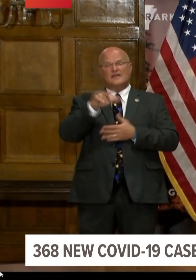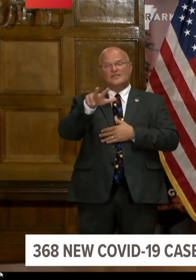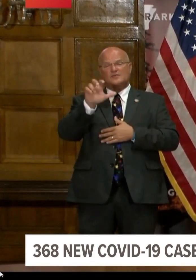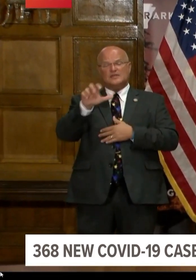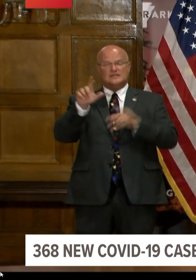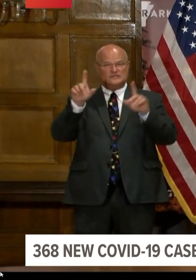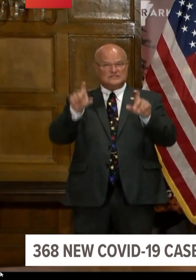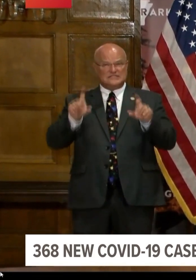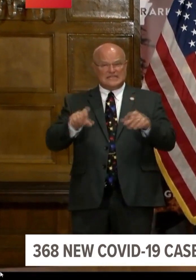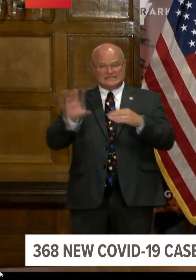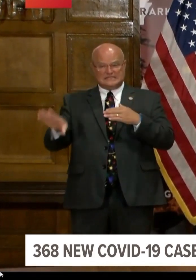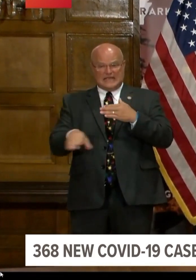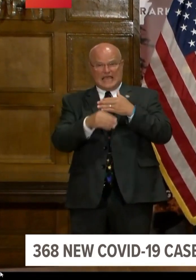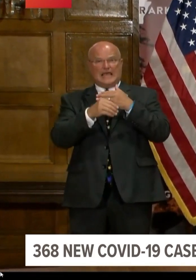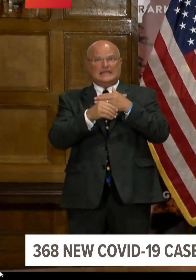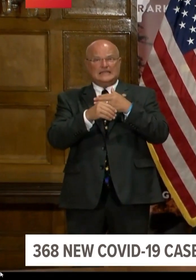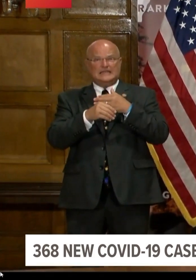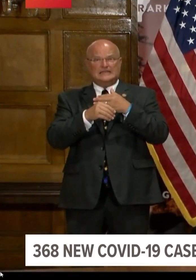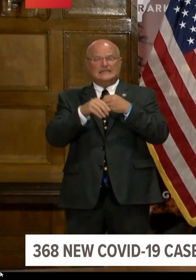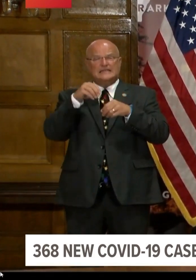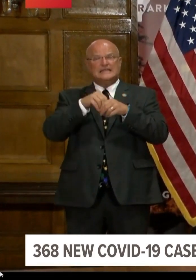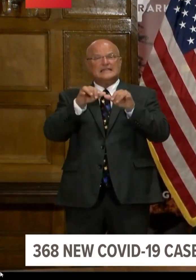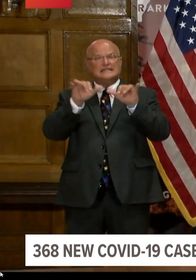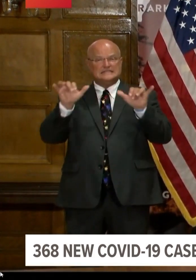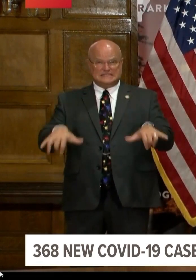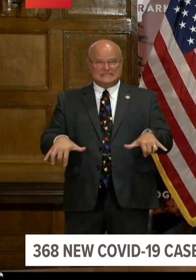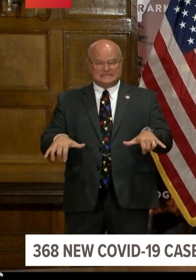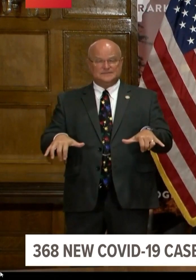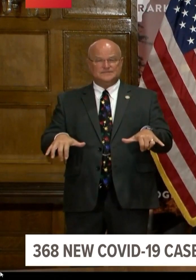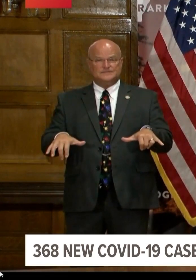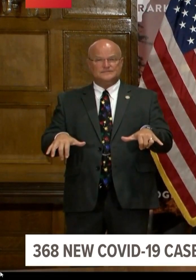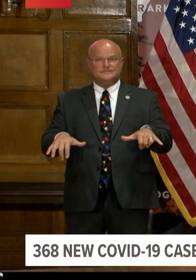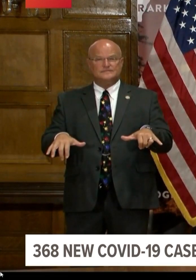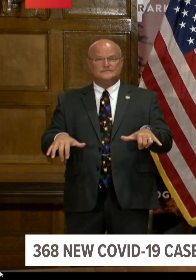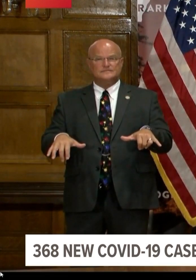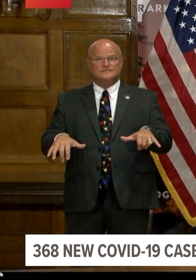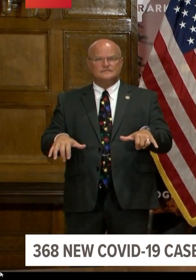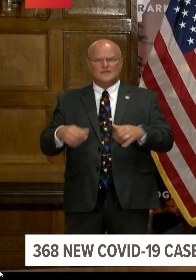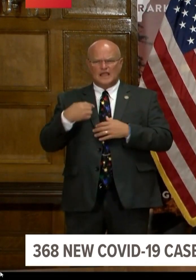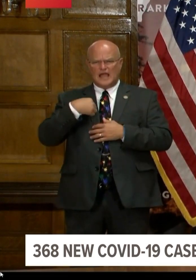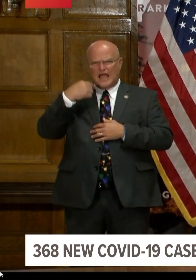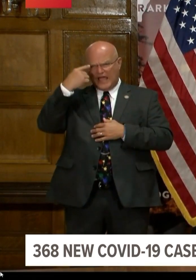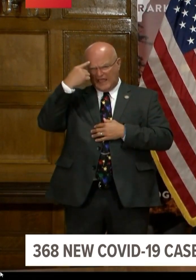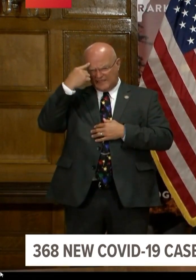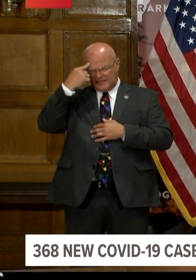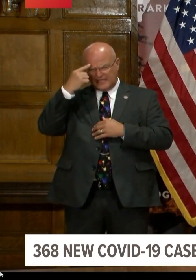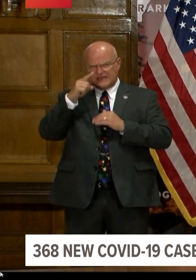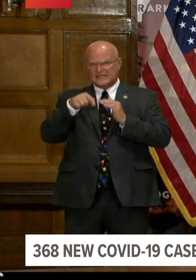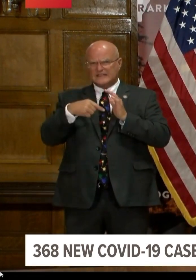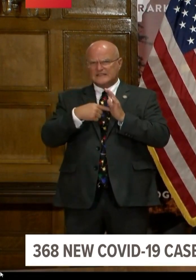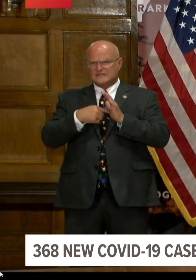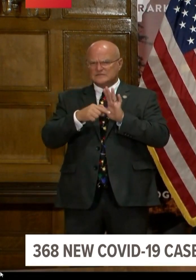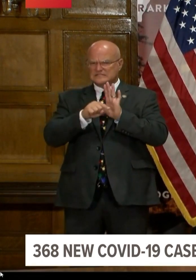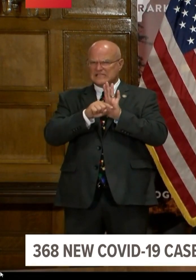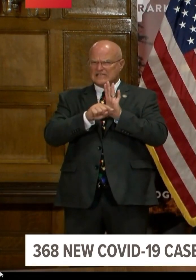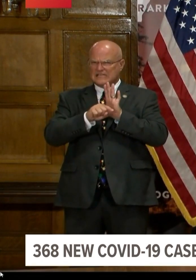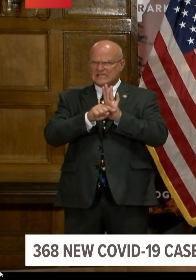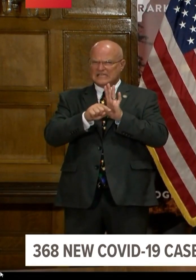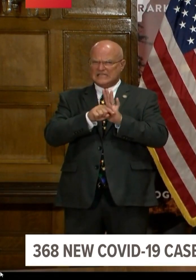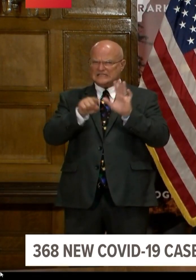11,300 tests added into the system. I believe all of these were negative